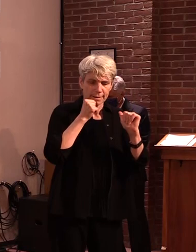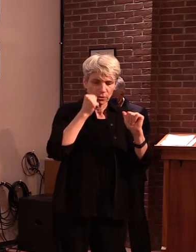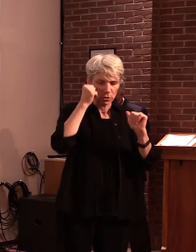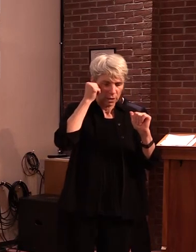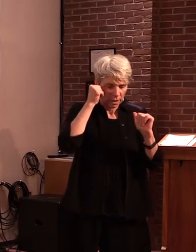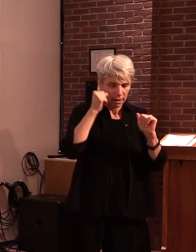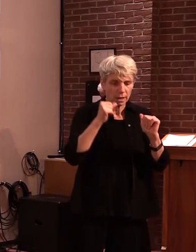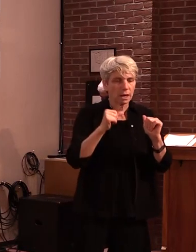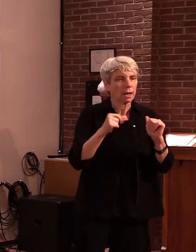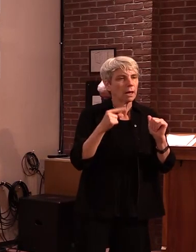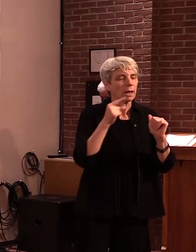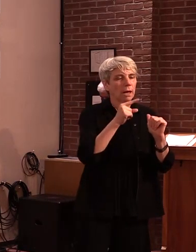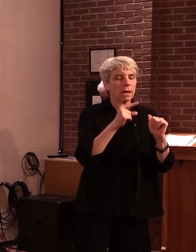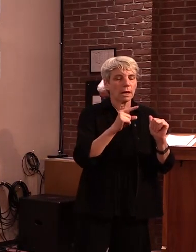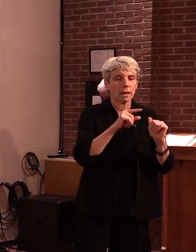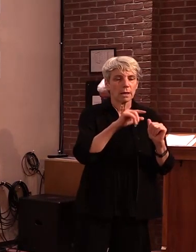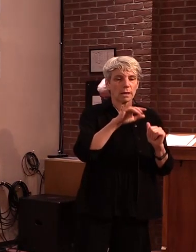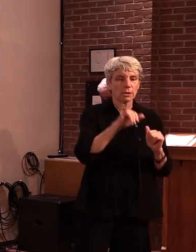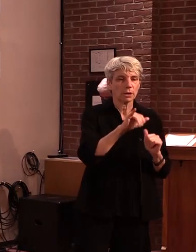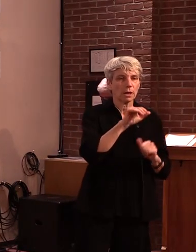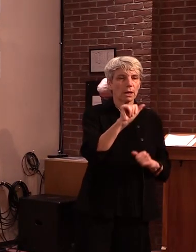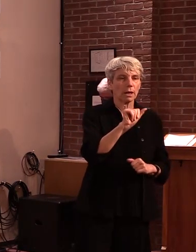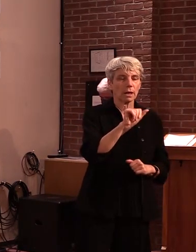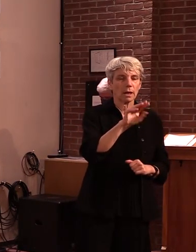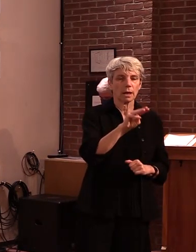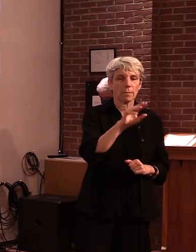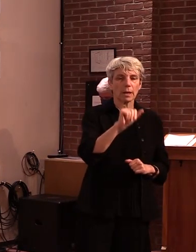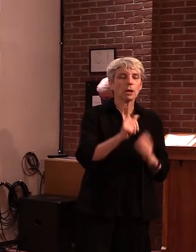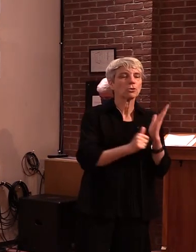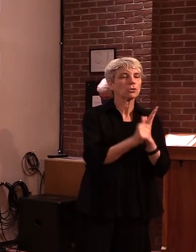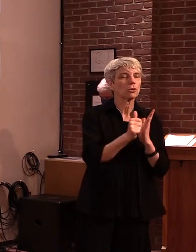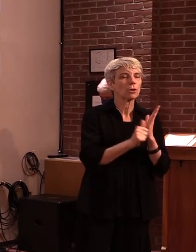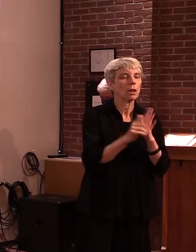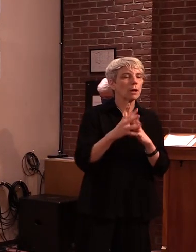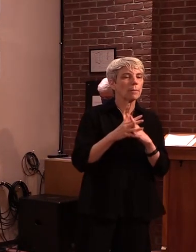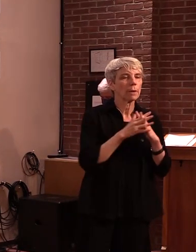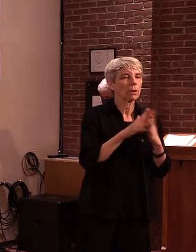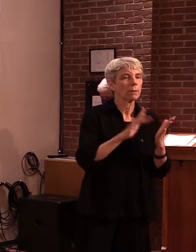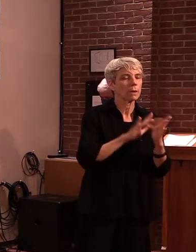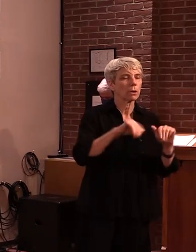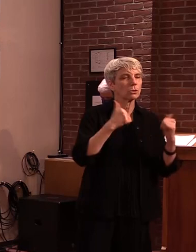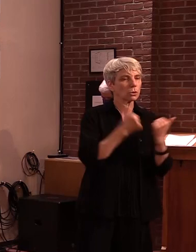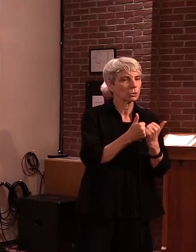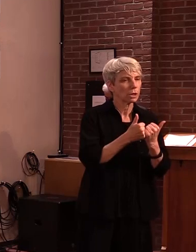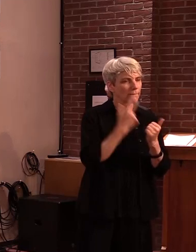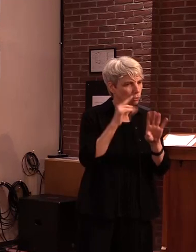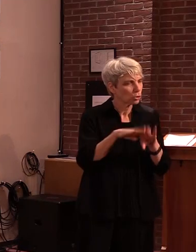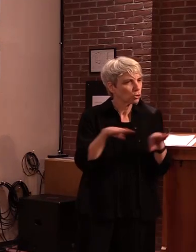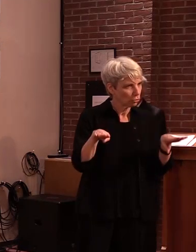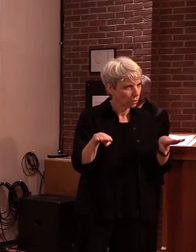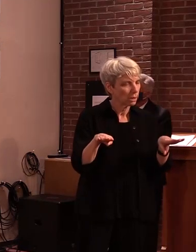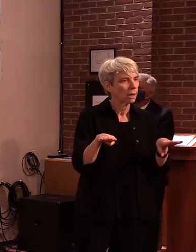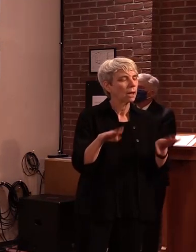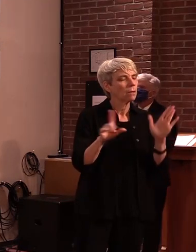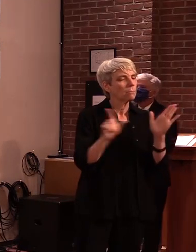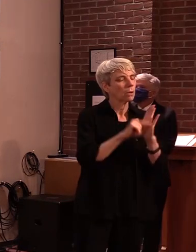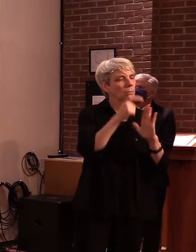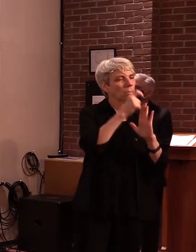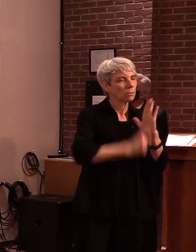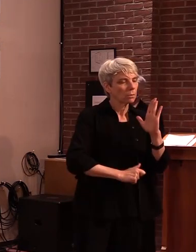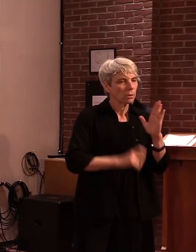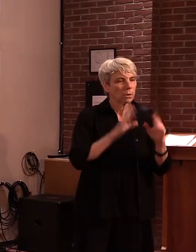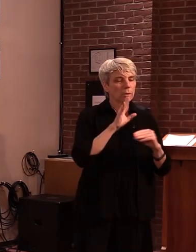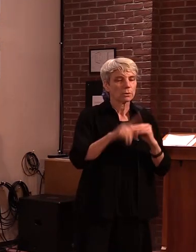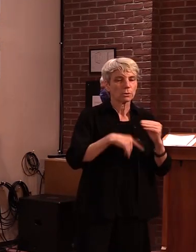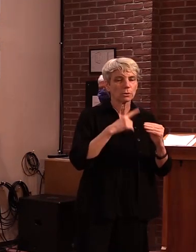yesterday in JAMA Pediatrics about a larger amount of SARS virus